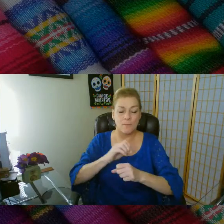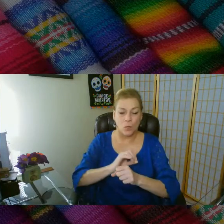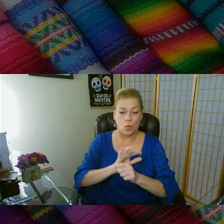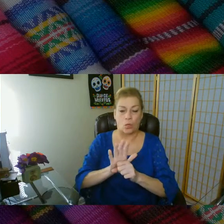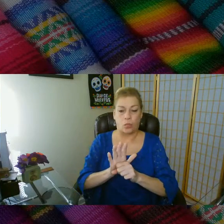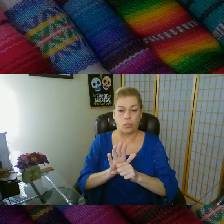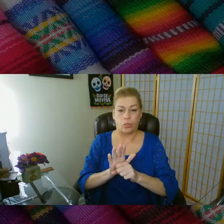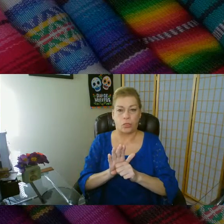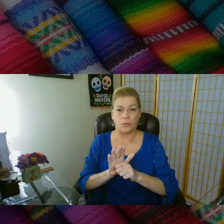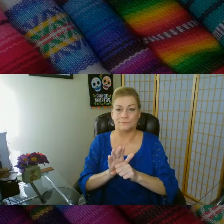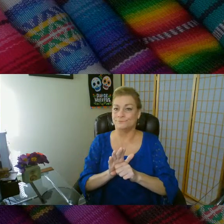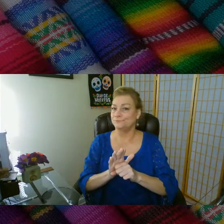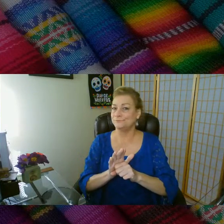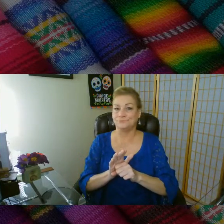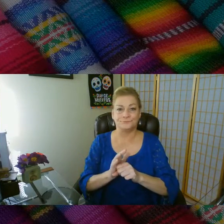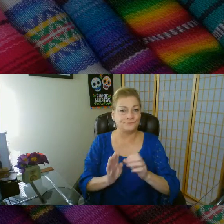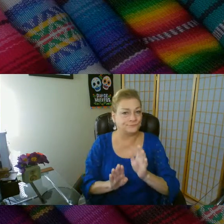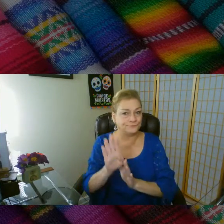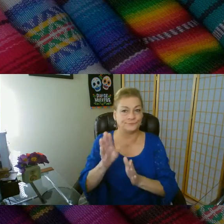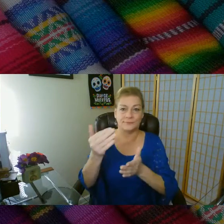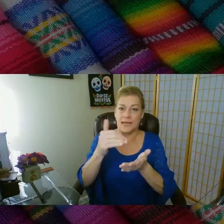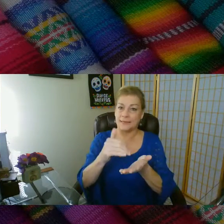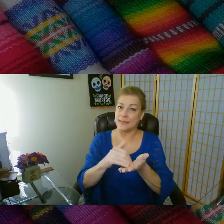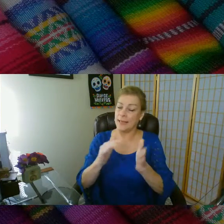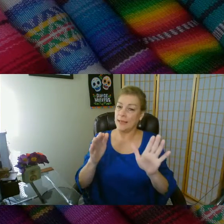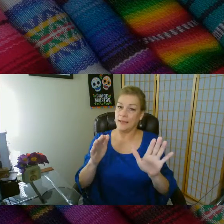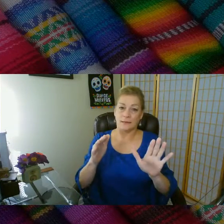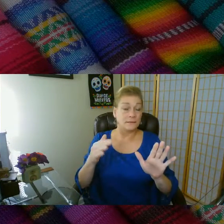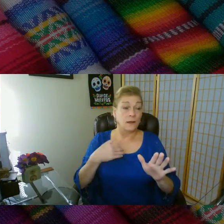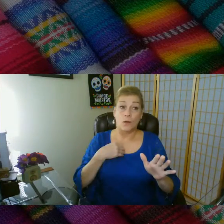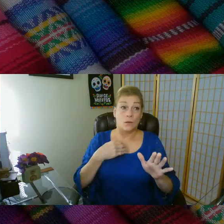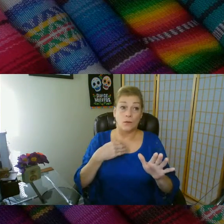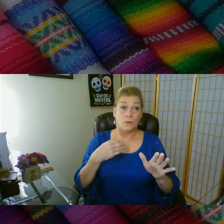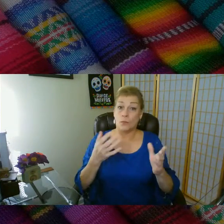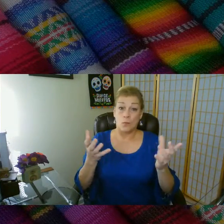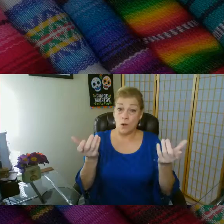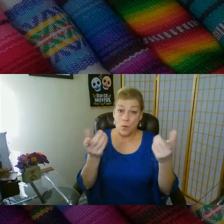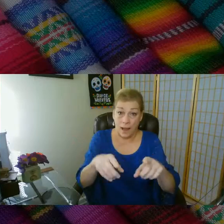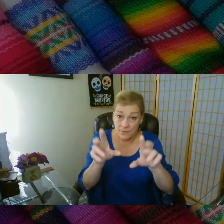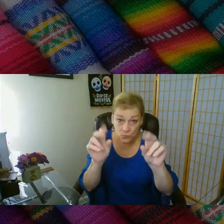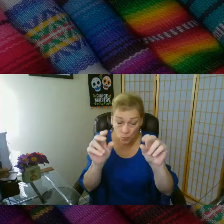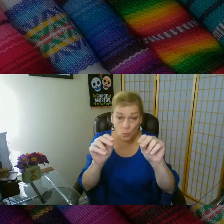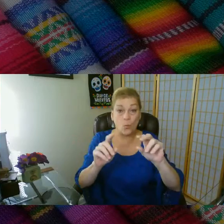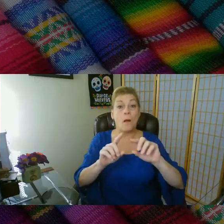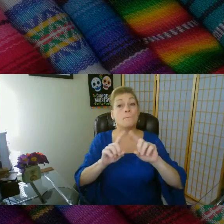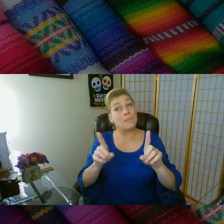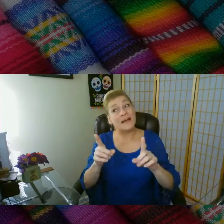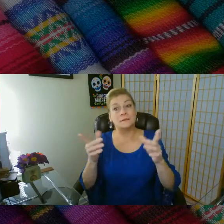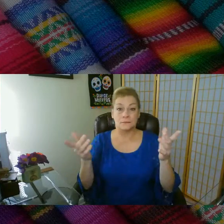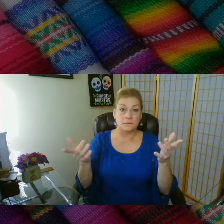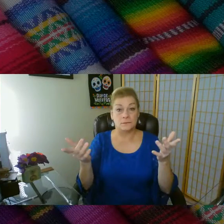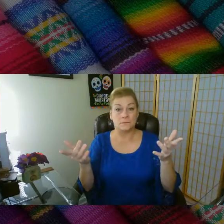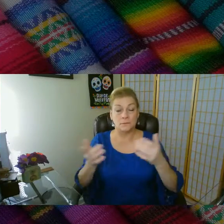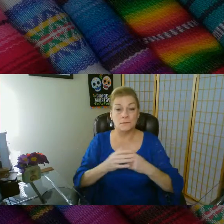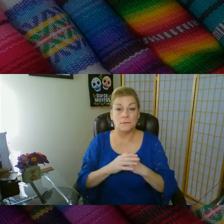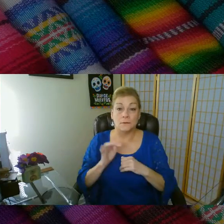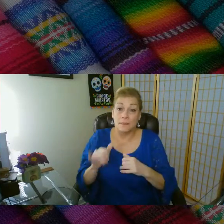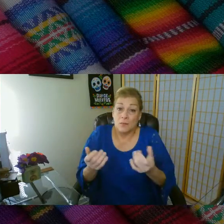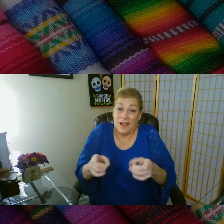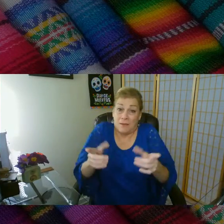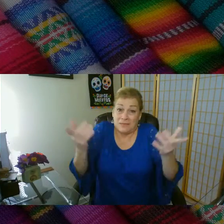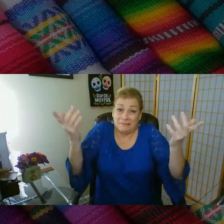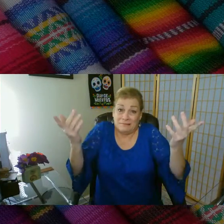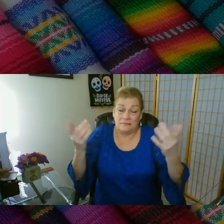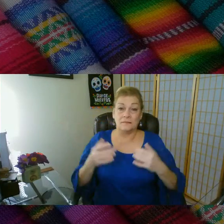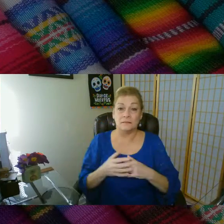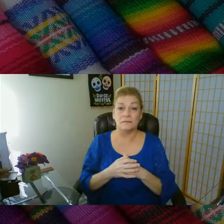observing what's happening. And also we have a pretty major election, probably the most